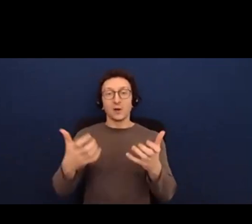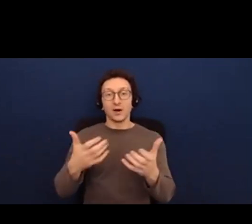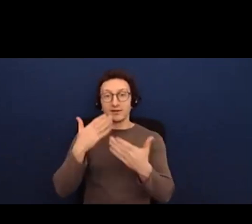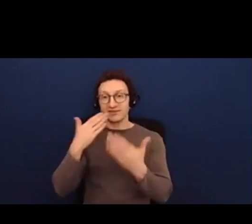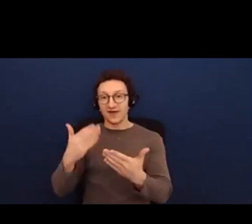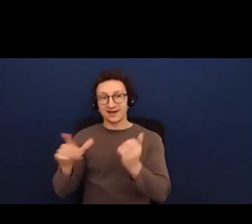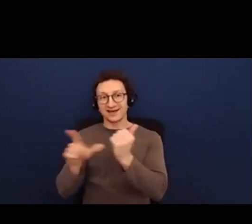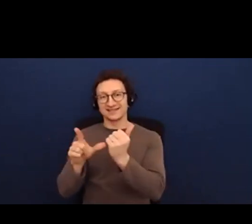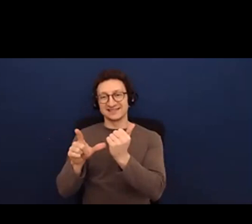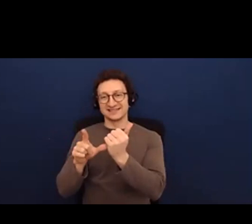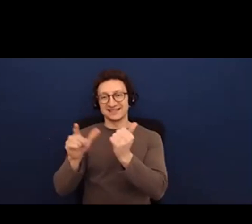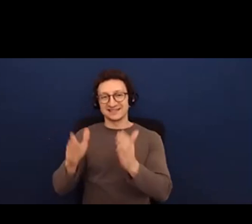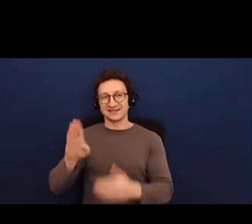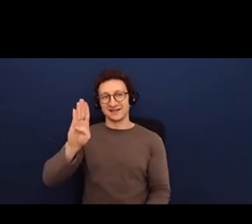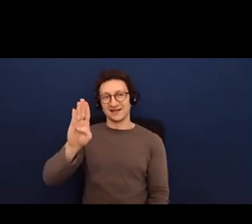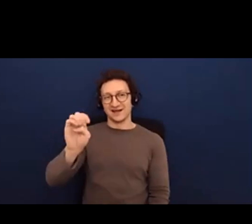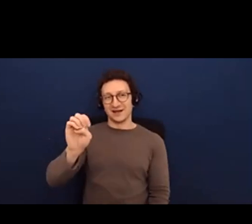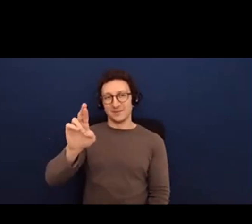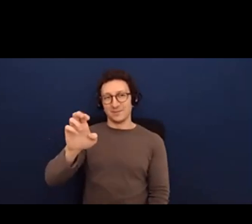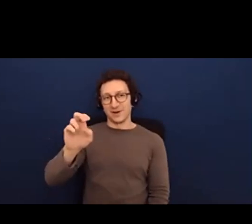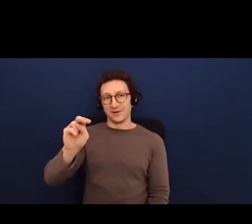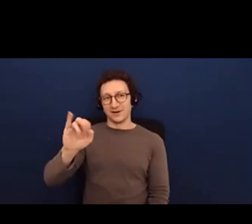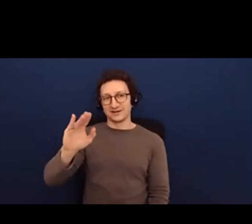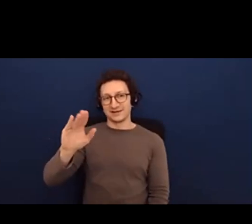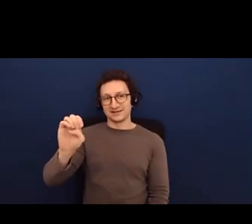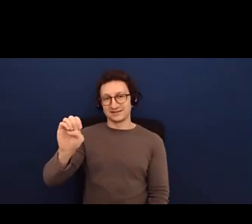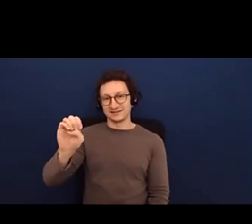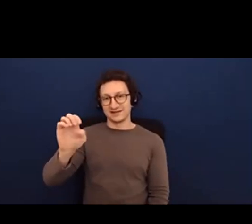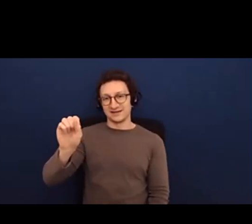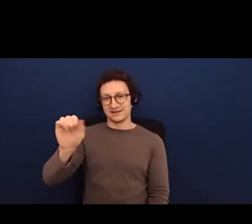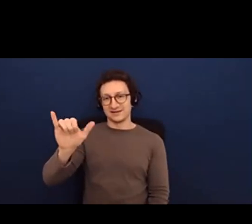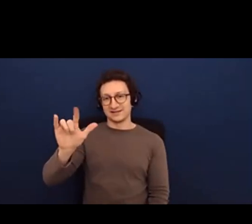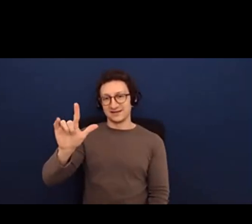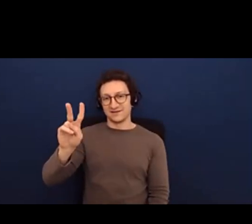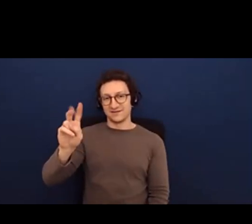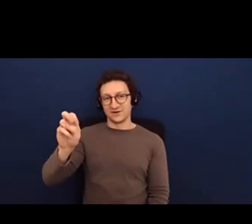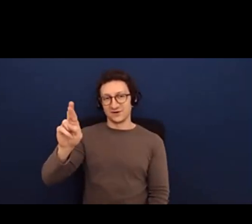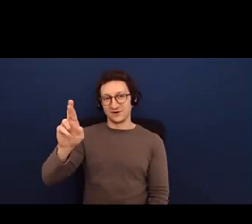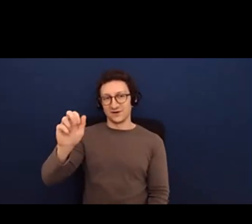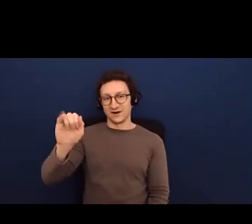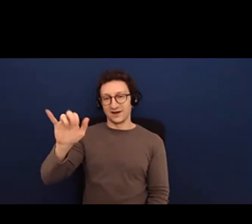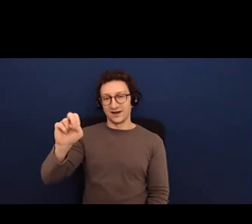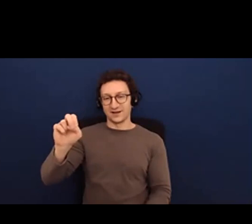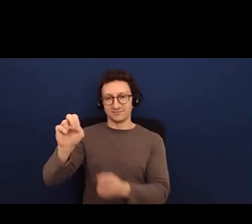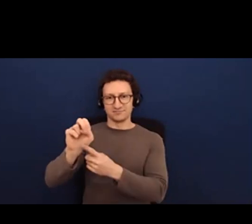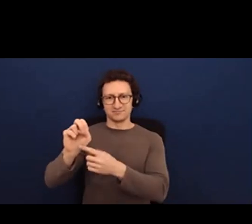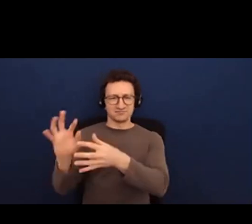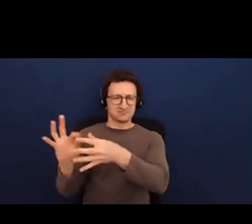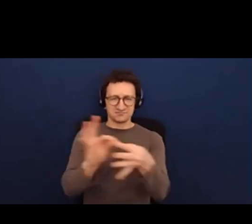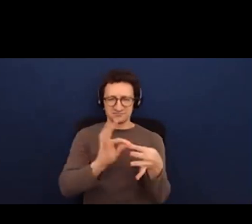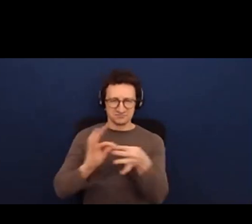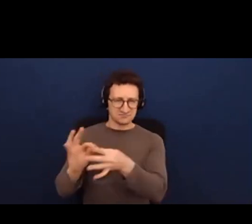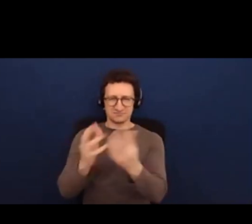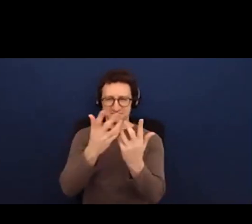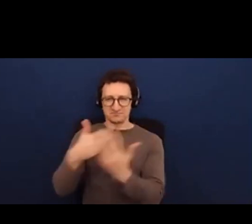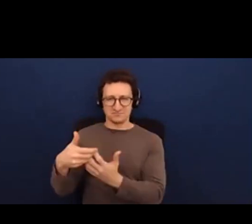assistant at the library, Bernice Silverain, who helps to make sure that these events go off without a hitch.